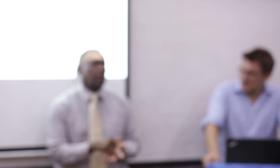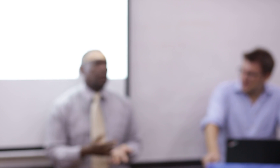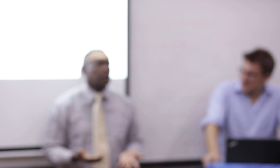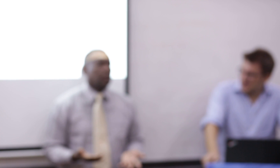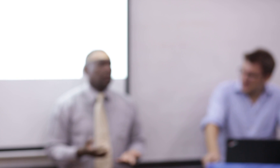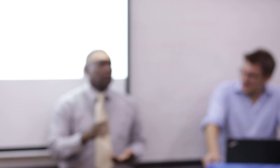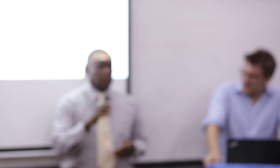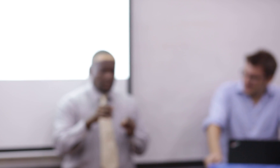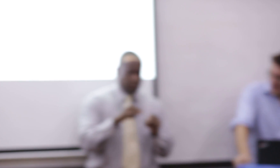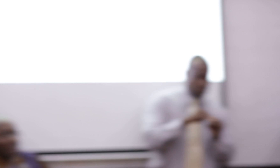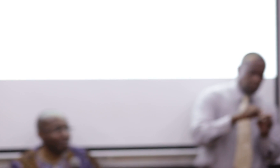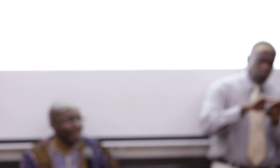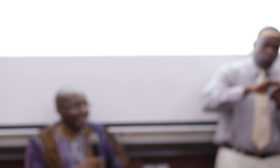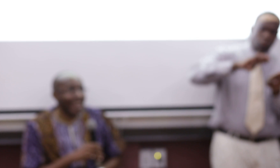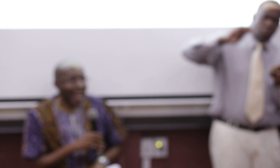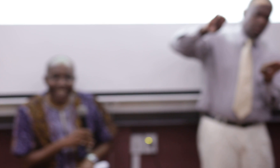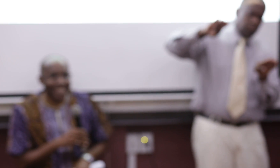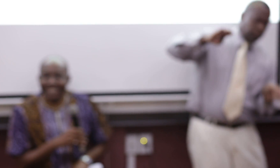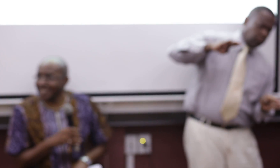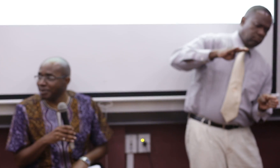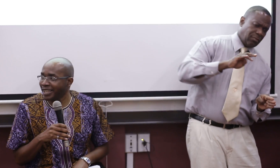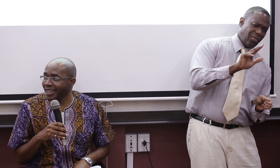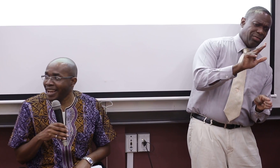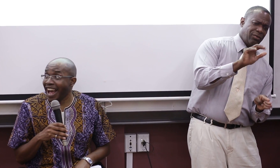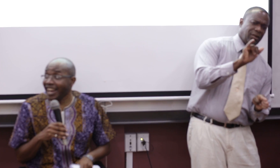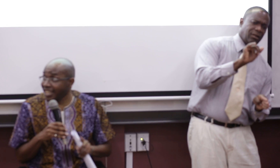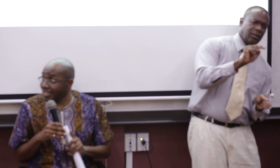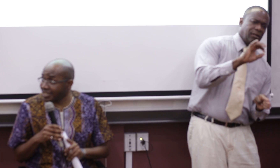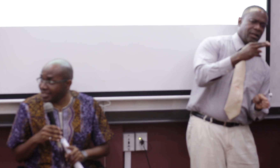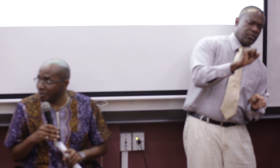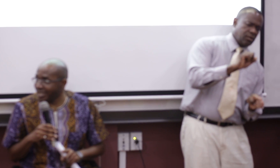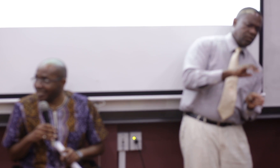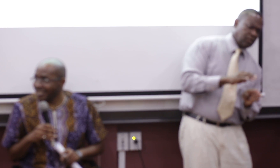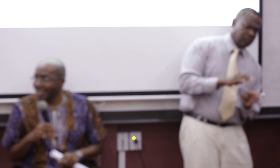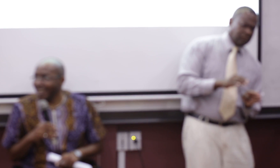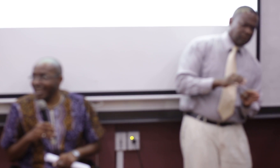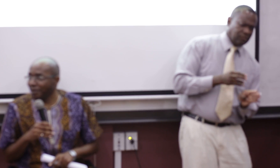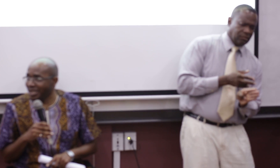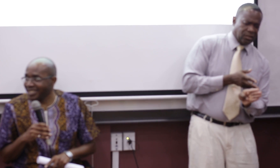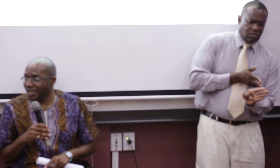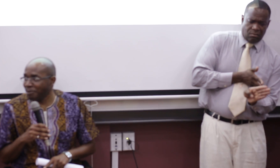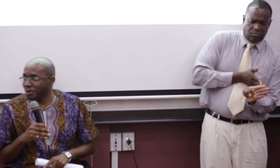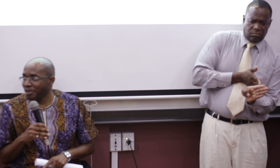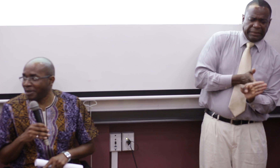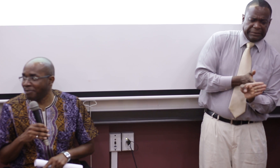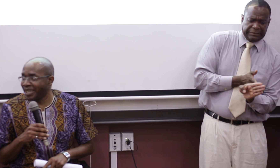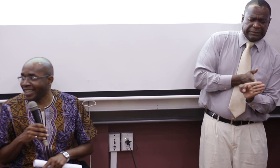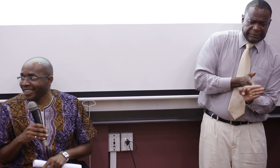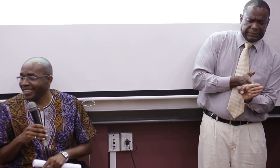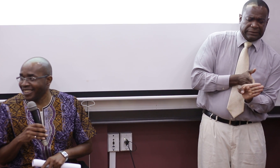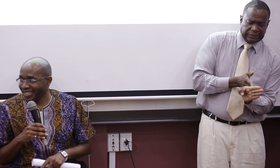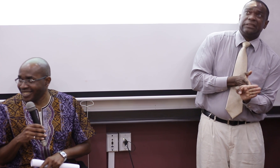inches, which not scooter friendly. I can't access the building, and I can't access the meetings. And the meetings are not moved from